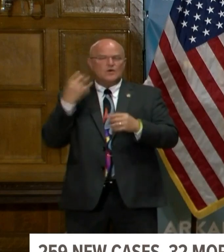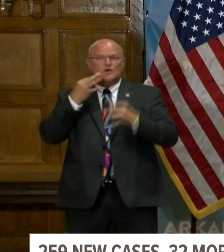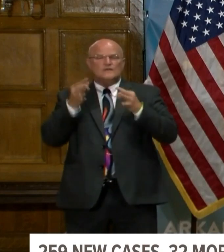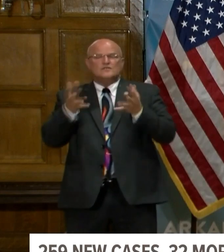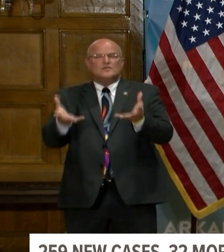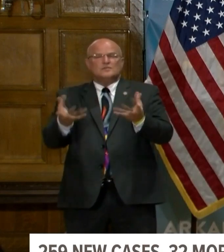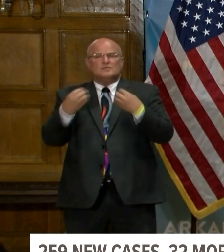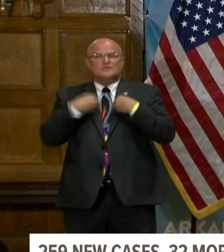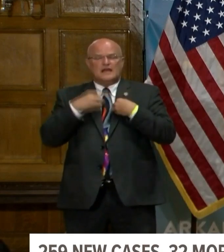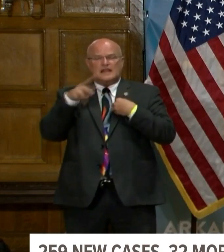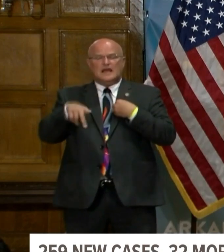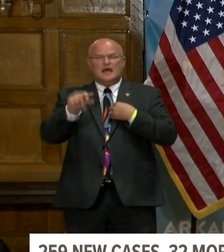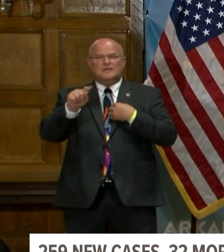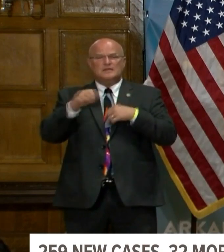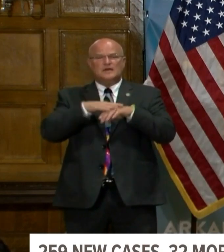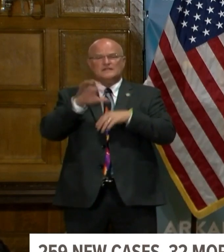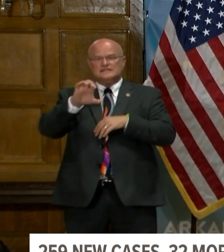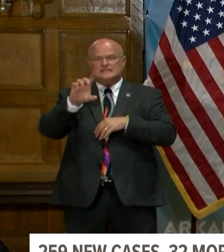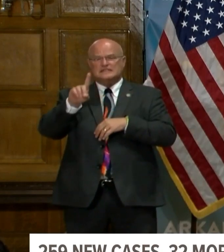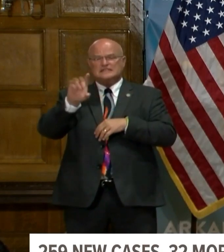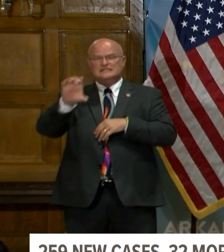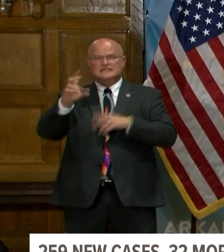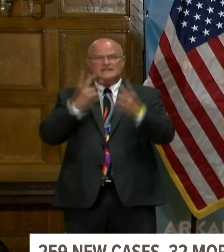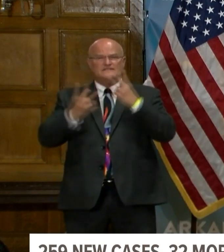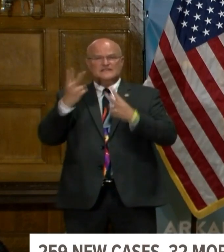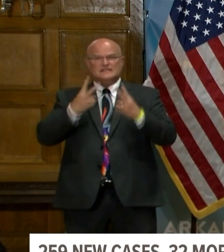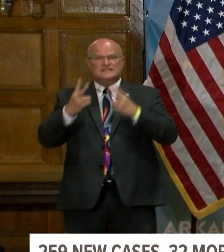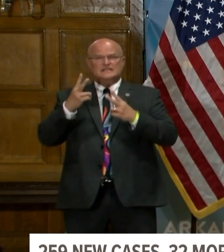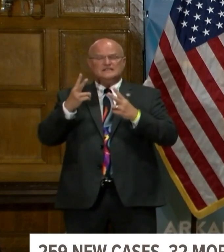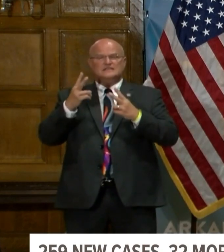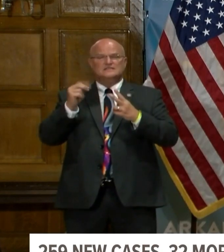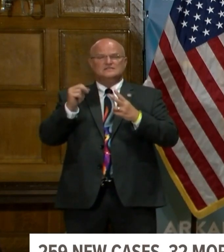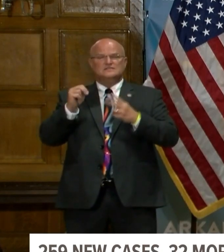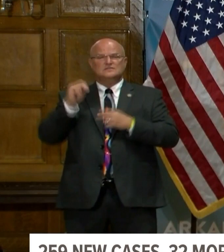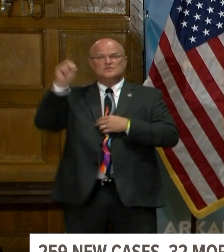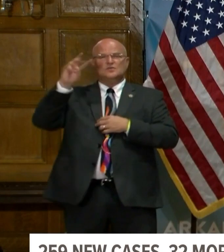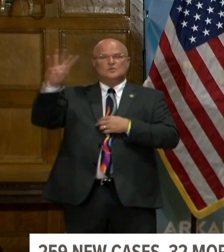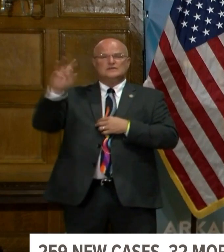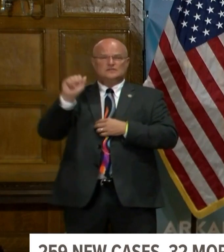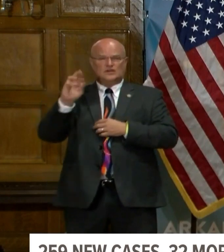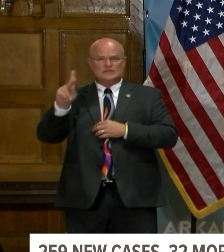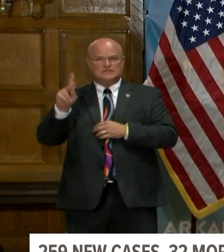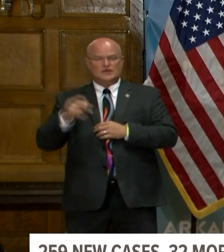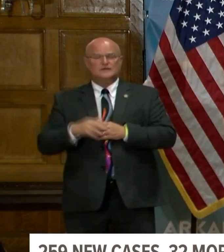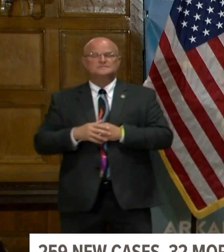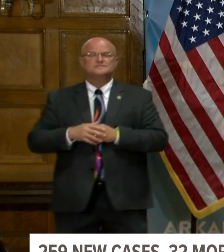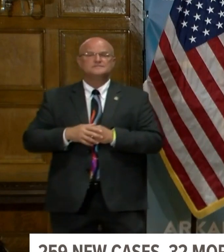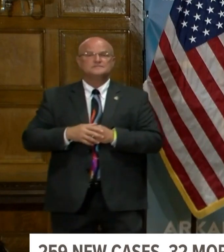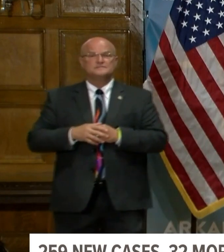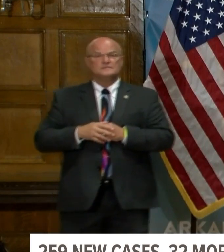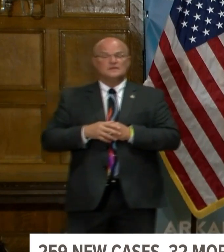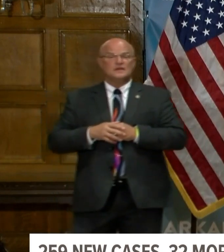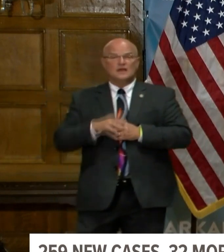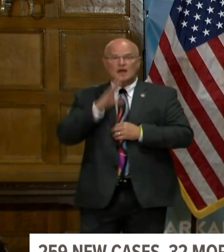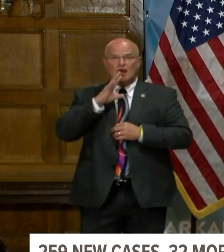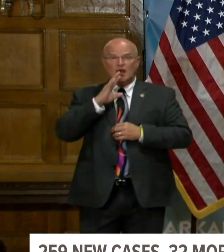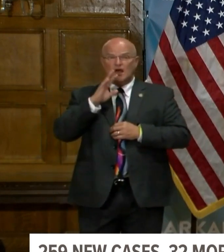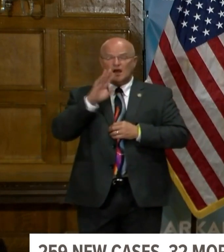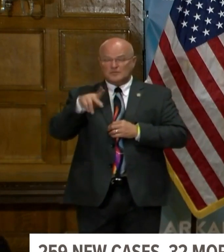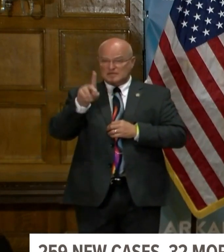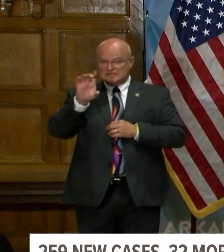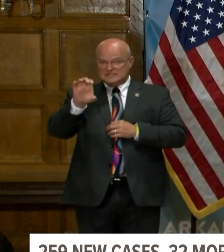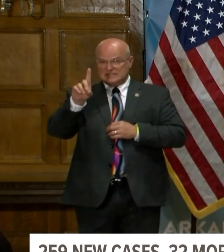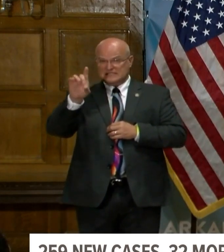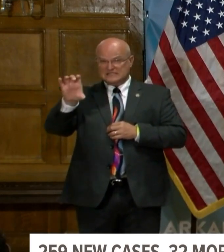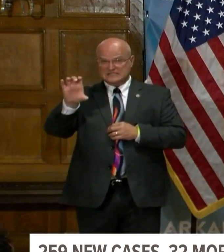could provide an update on the CDC visit to Arkansas. An update on the CDC, was that the last part